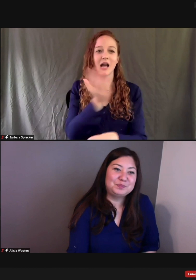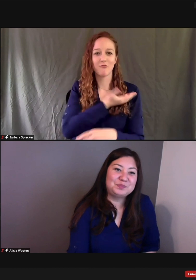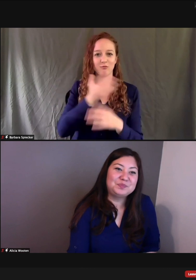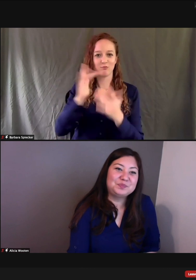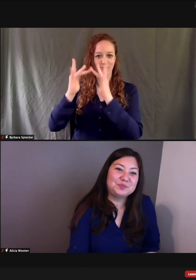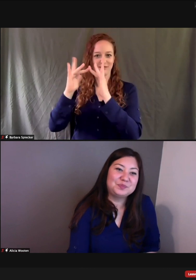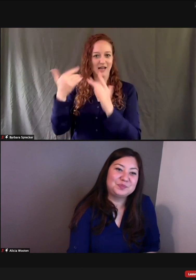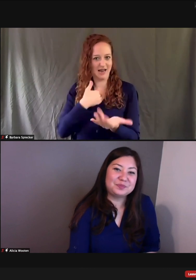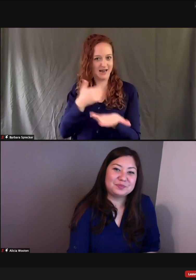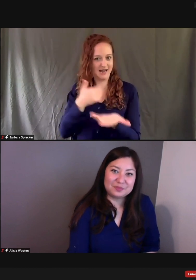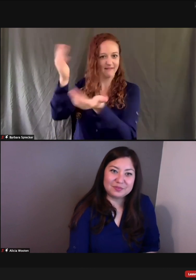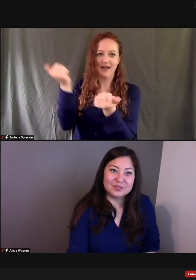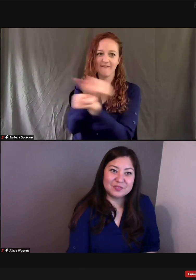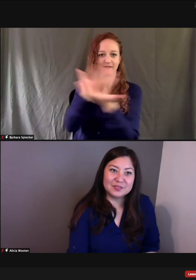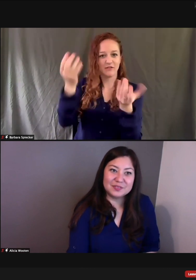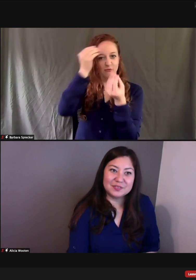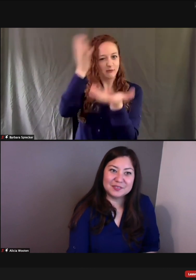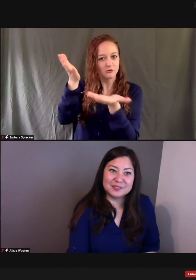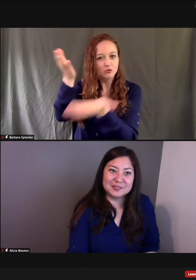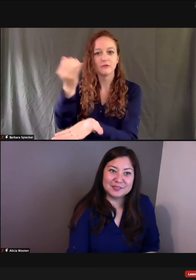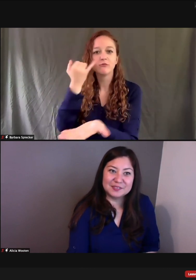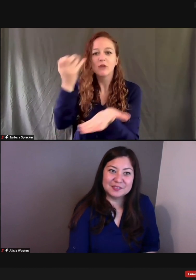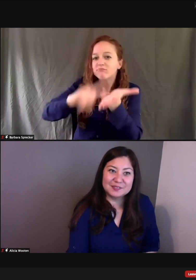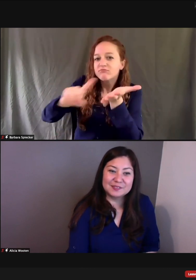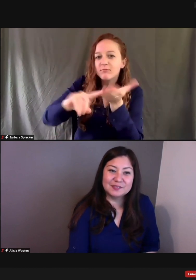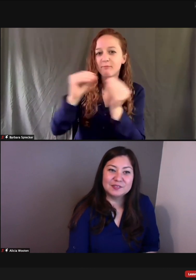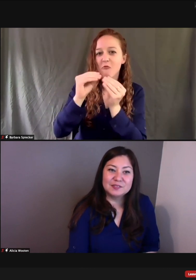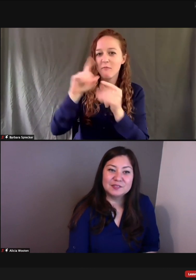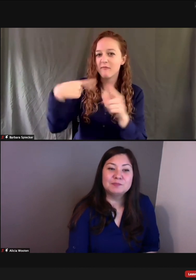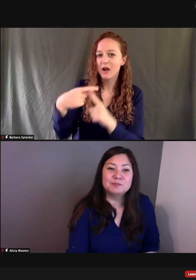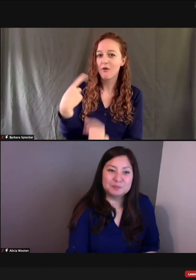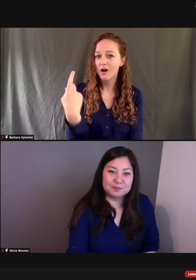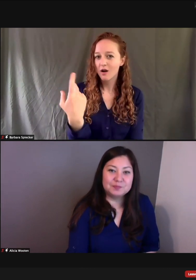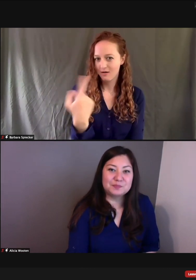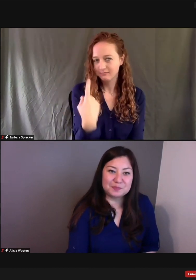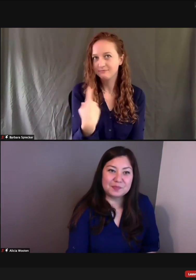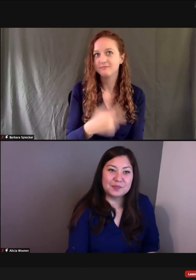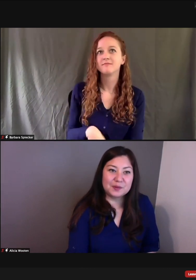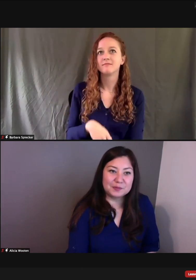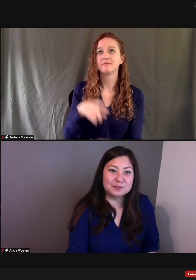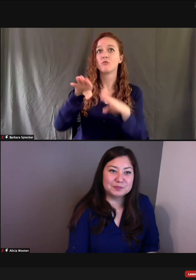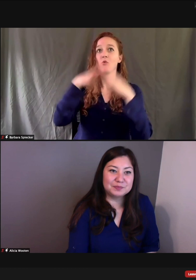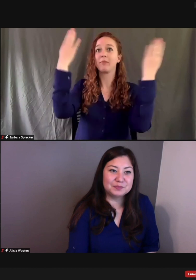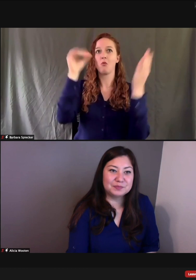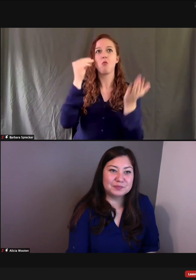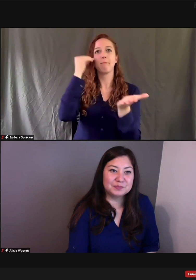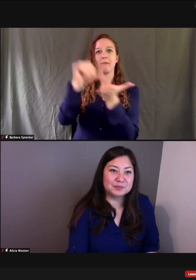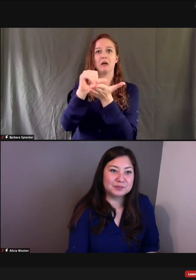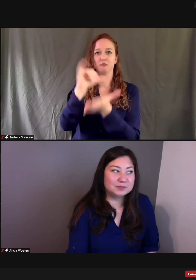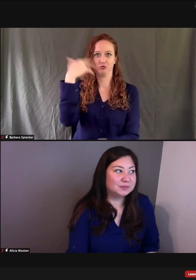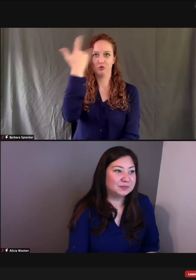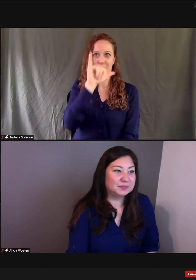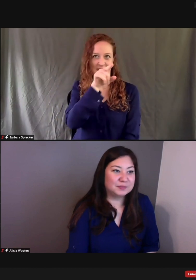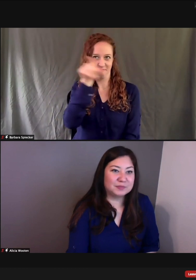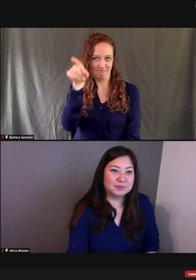and build something and then test their creativity in what they built. So this was at the Florida School for the Deaf and